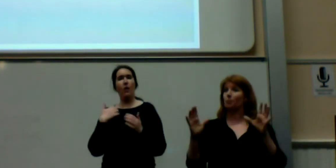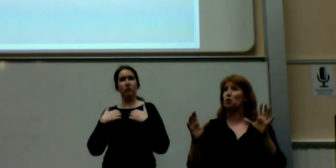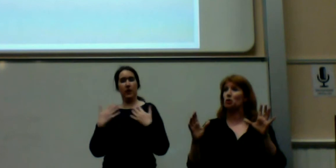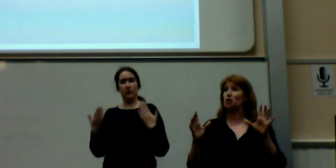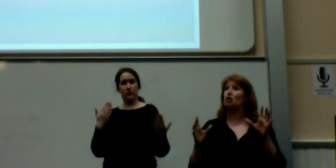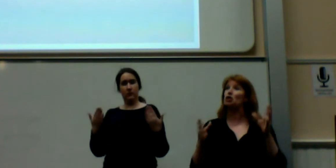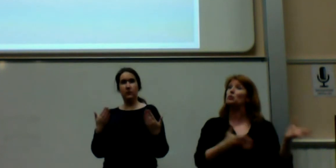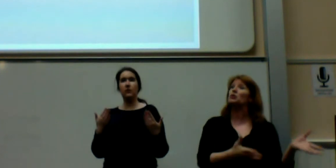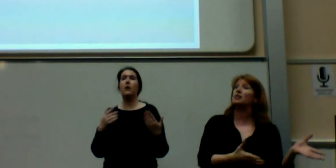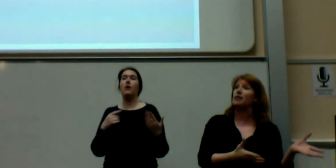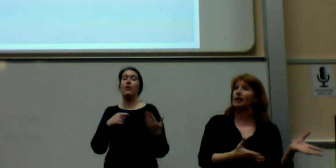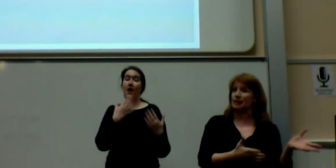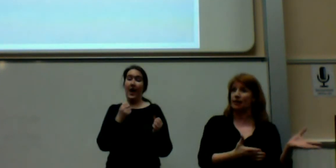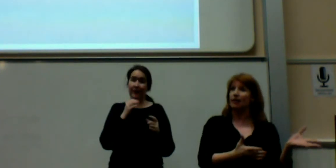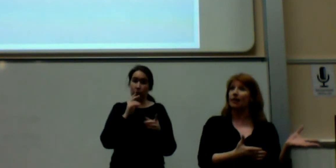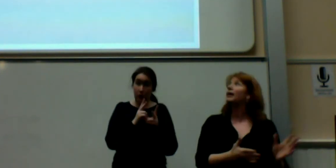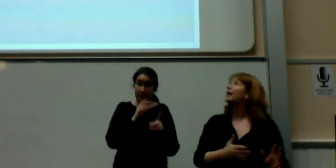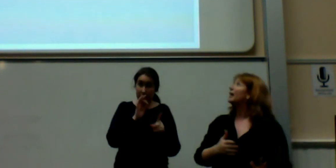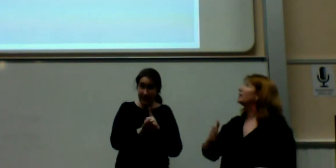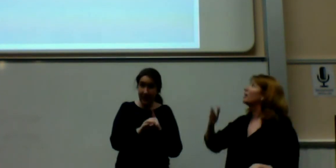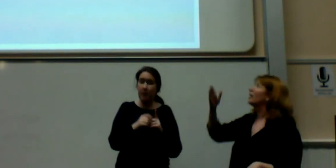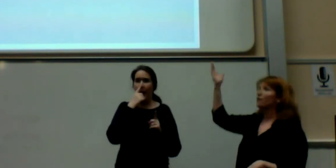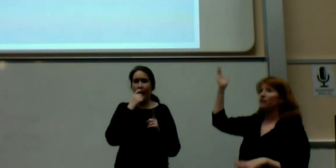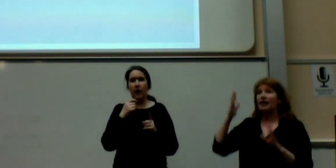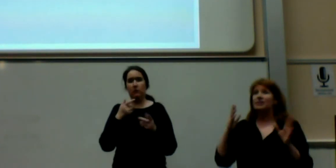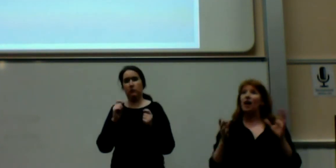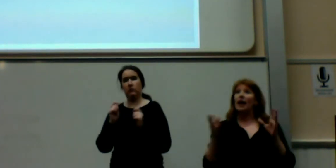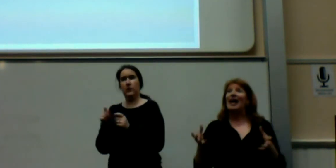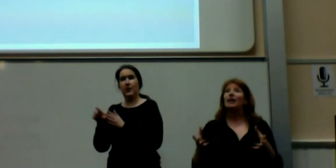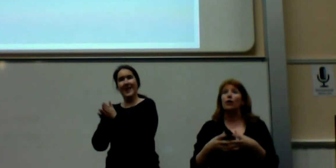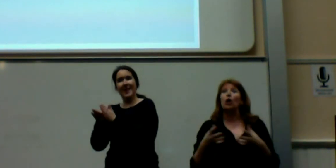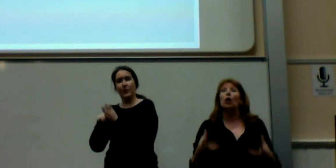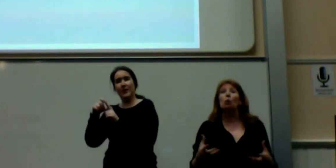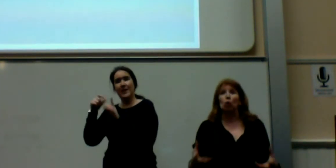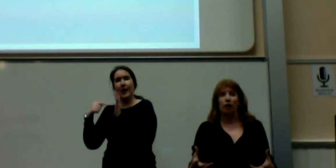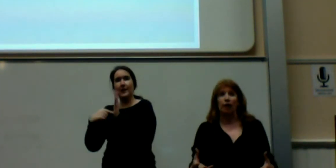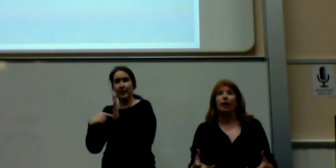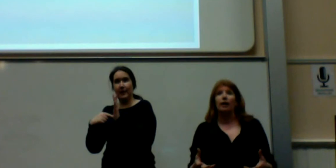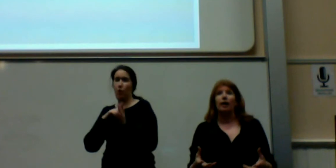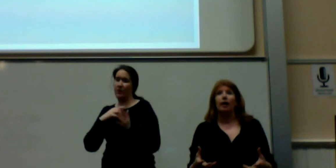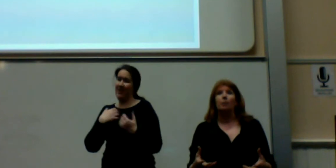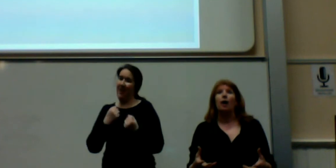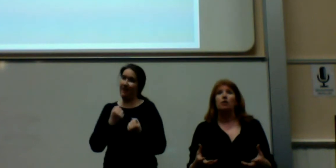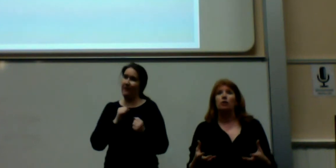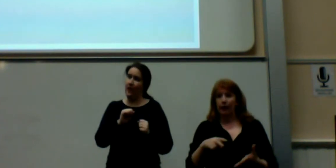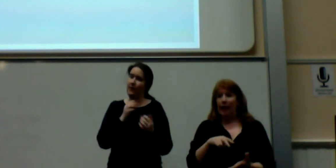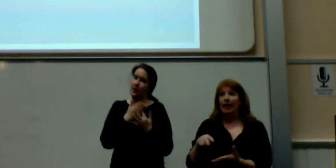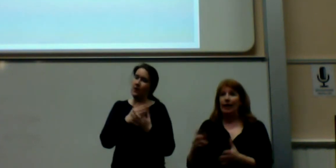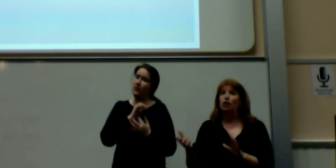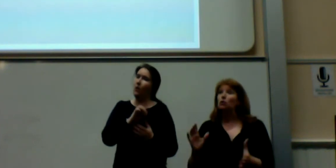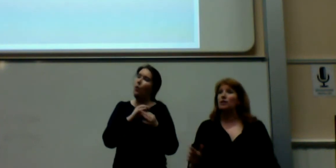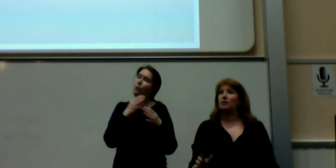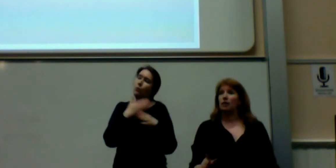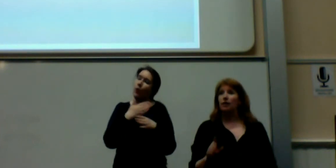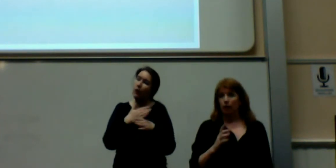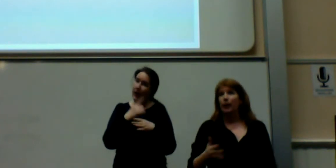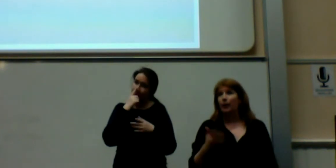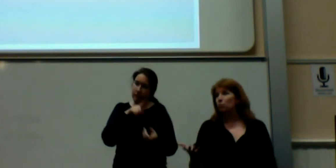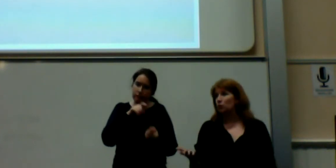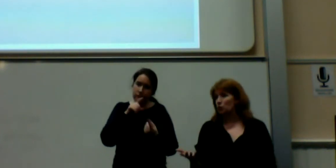interesting opportunity to use the DIT in light of the fact that I had their homework to look at and use